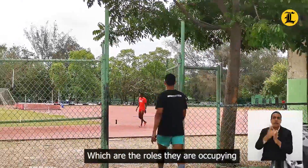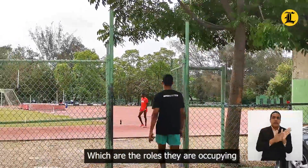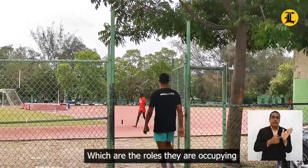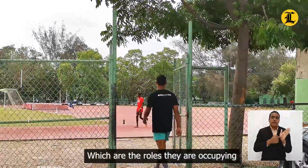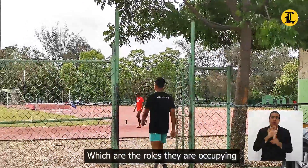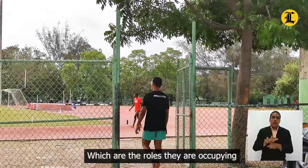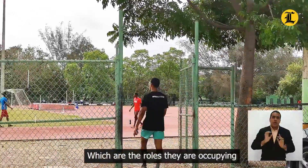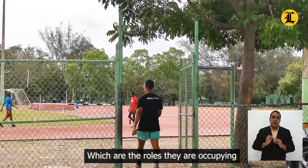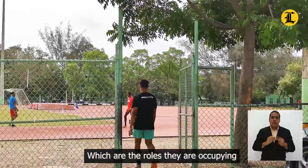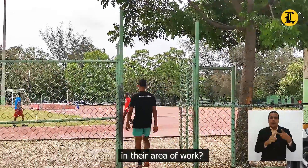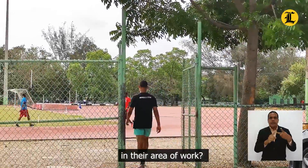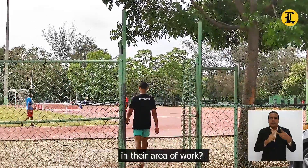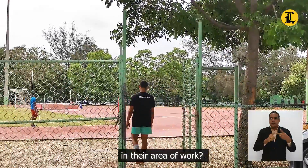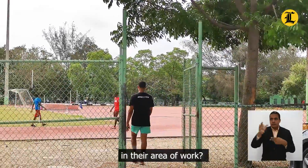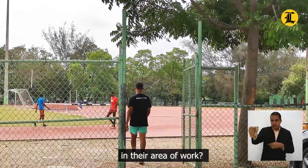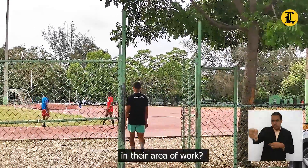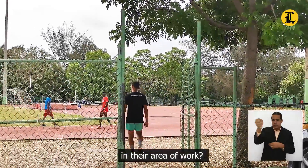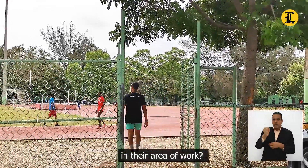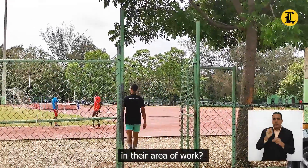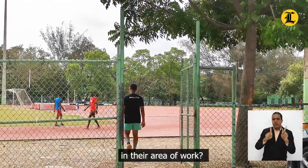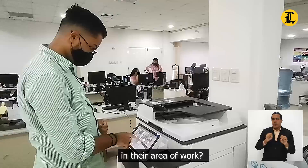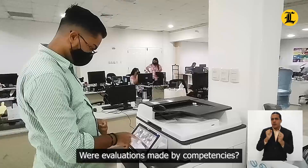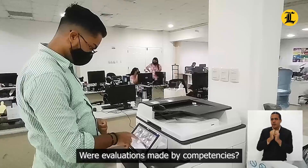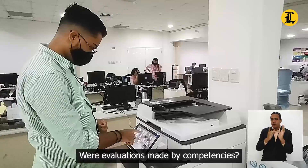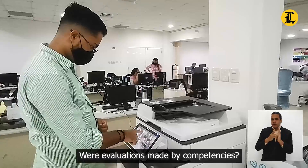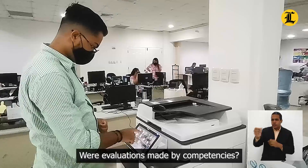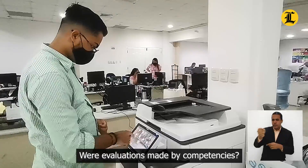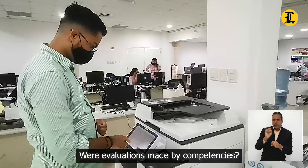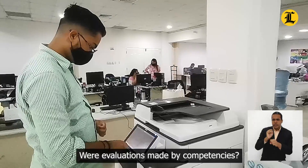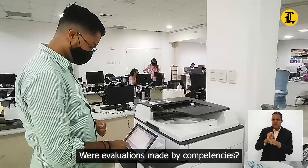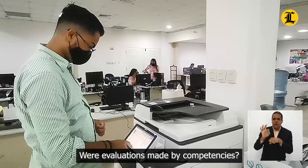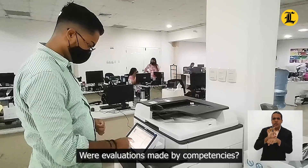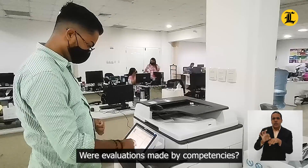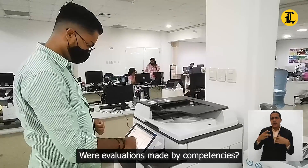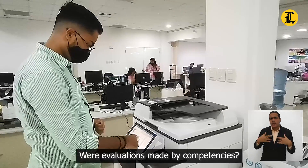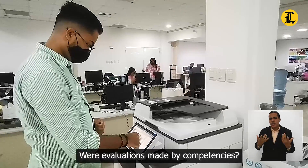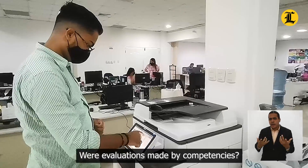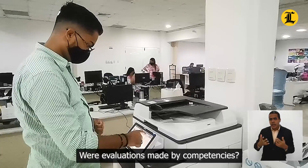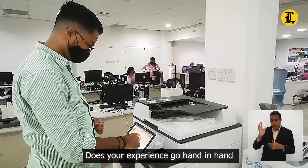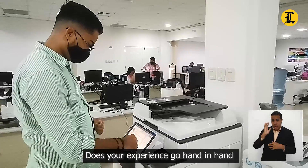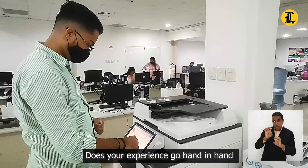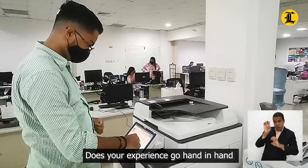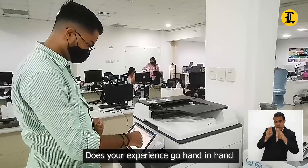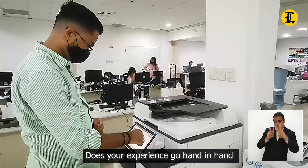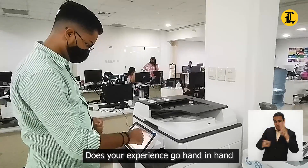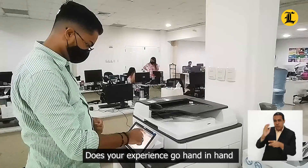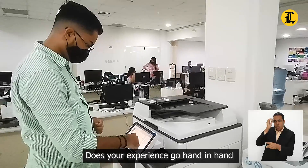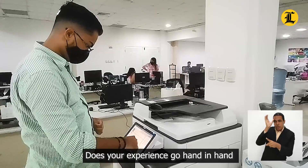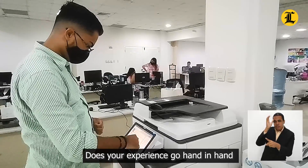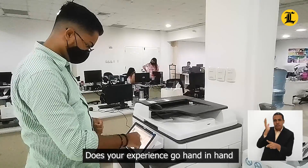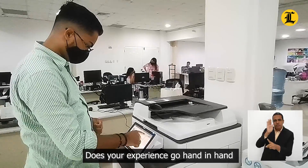the roles they are occupying in their area of work? Were evaluations made by competencies? Does